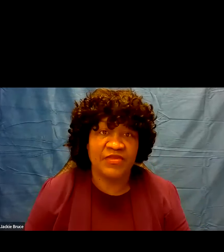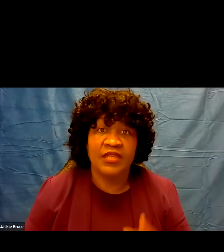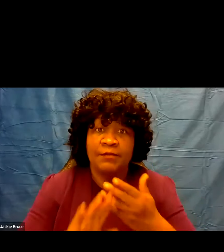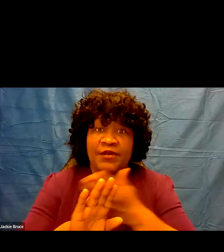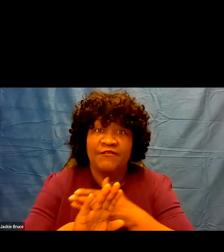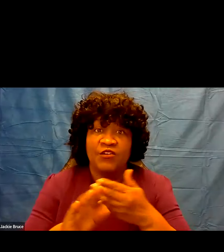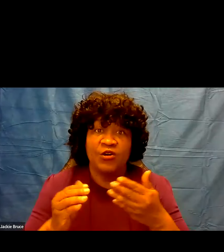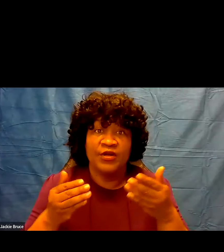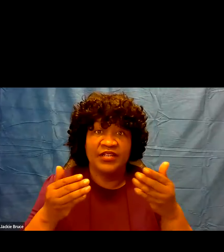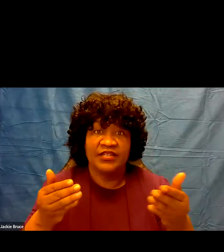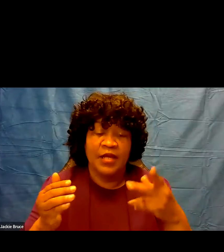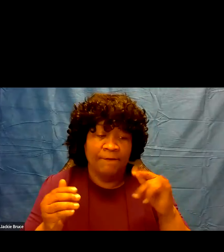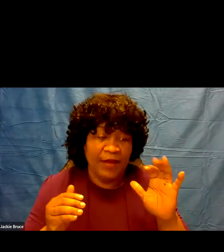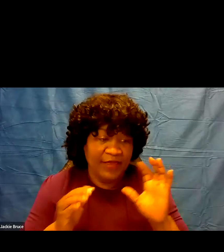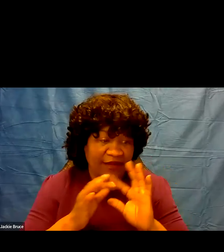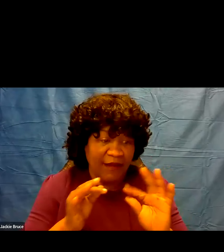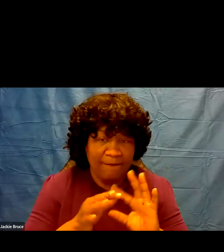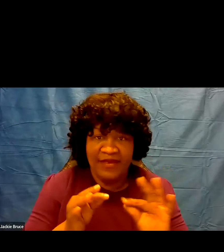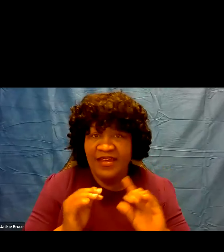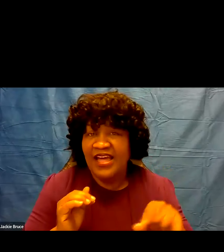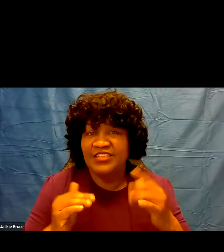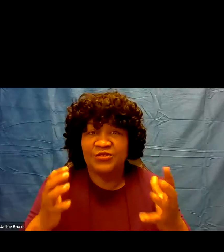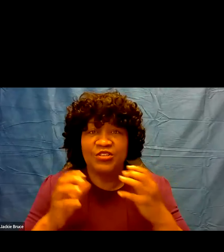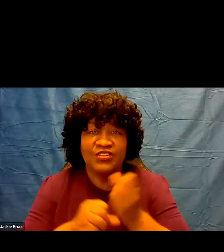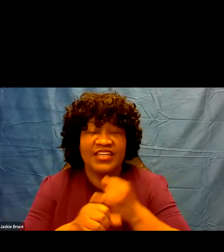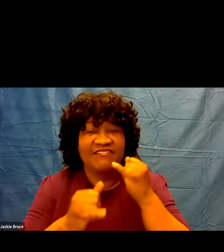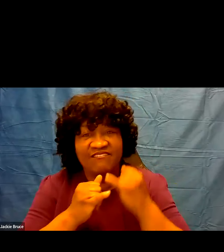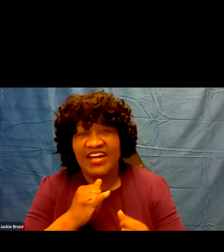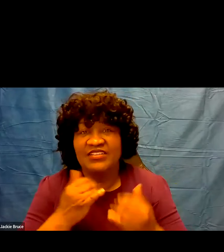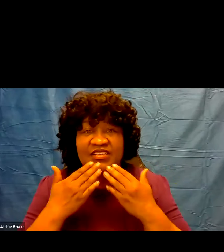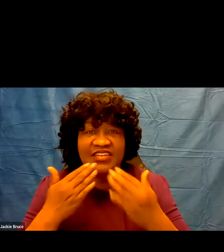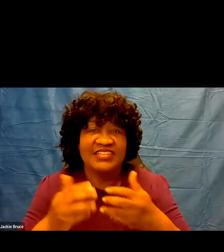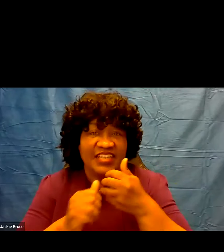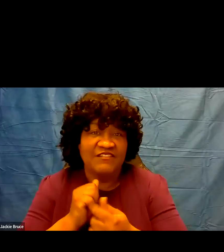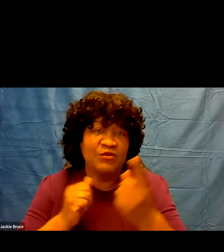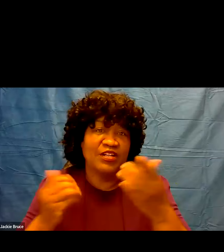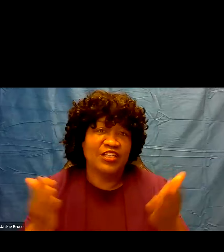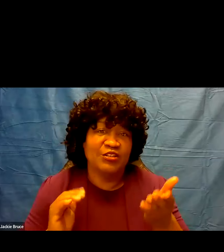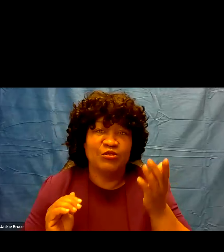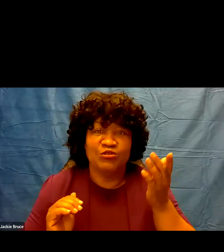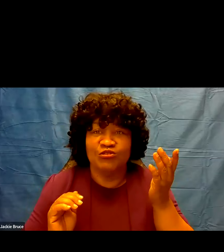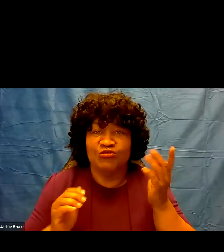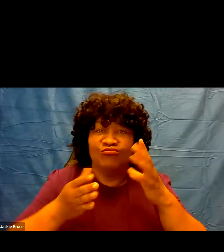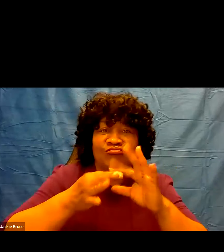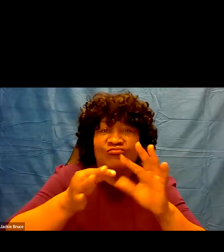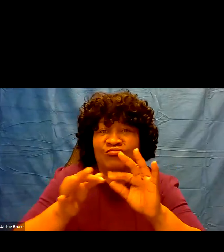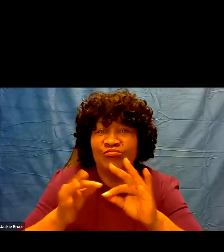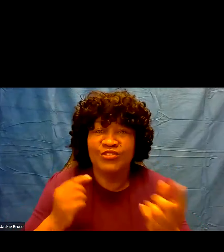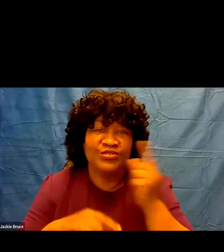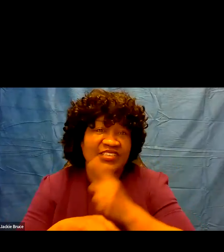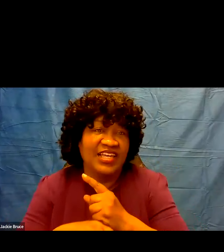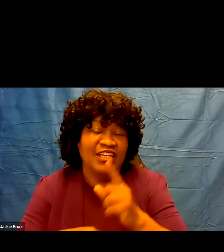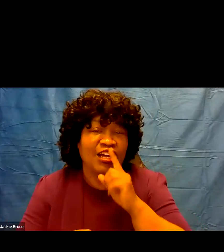Before we move into public comment, I also just want to give one final thanks to everyone who presented today.